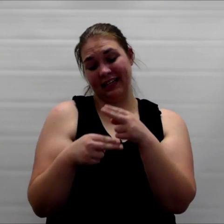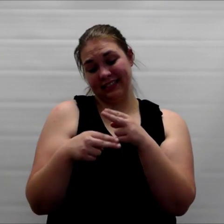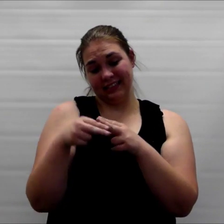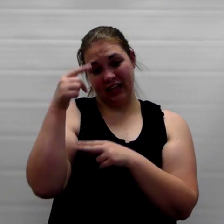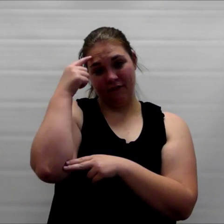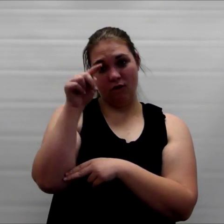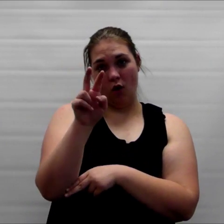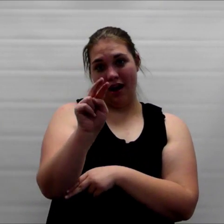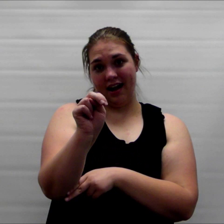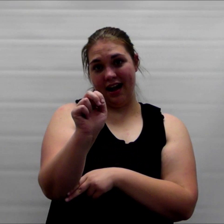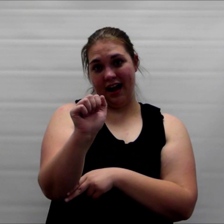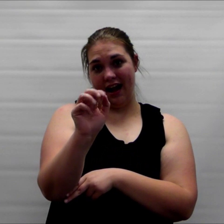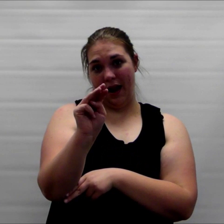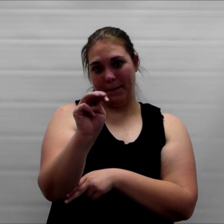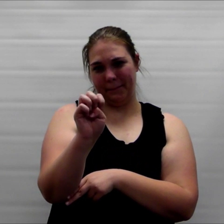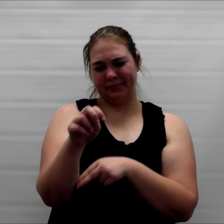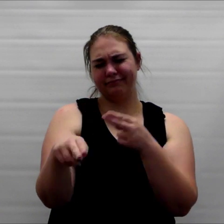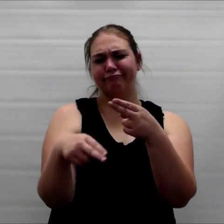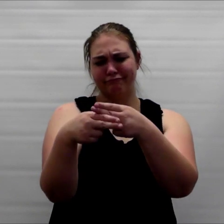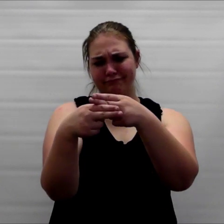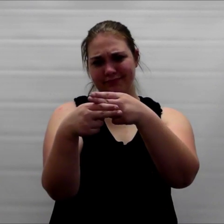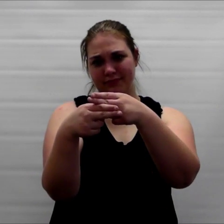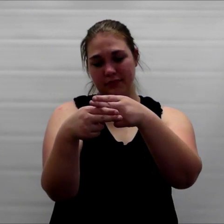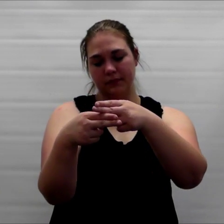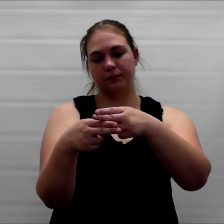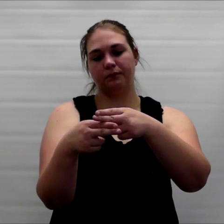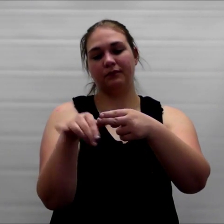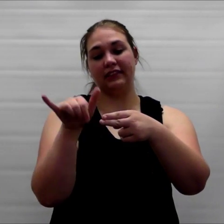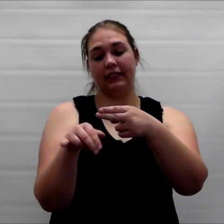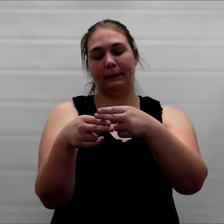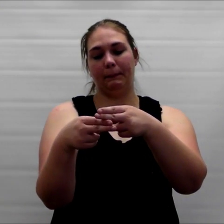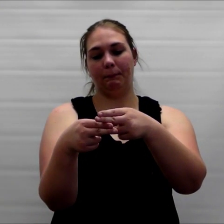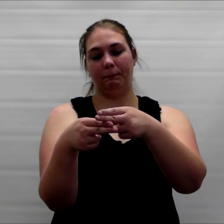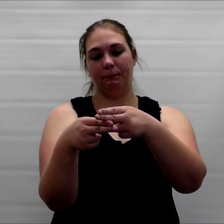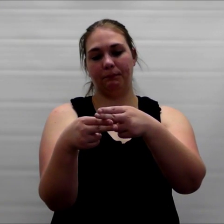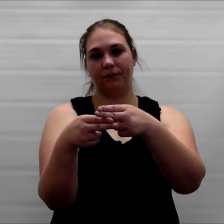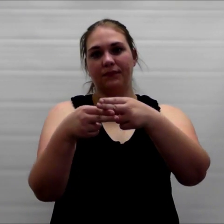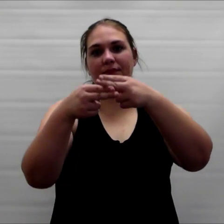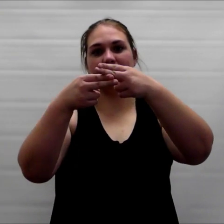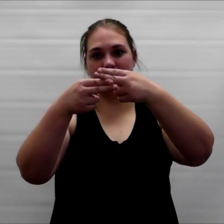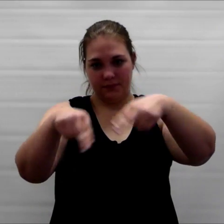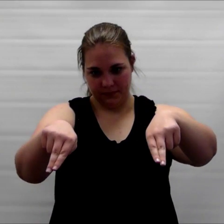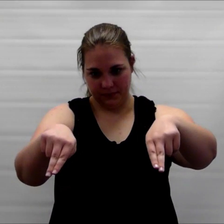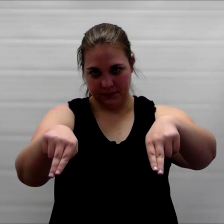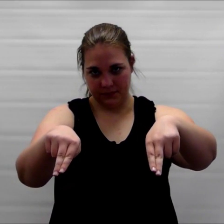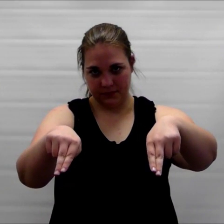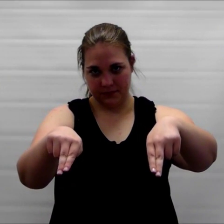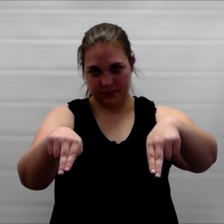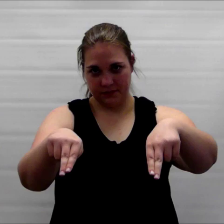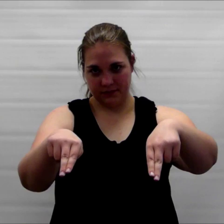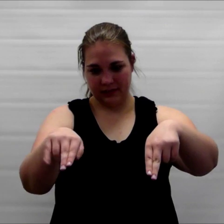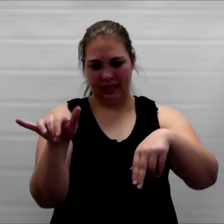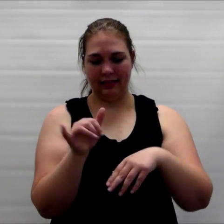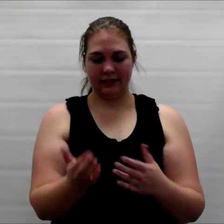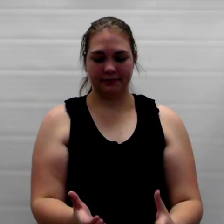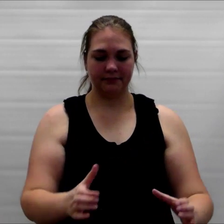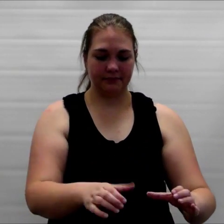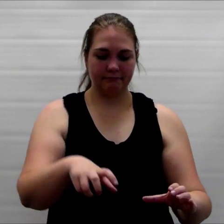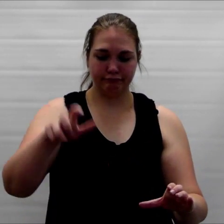that. And if you tap it, that's the sign for name. But we're going to keep ours there and we're going to drop them down so they point